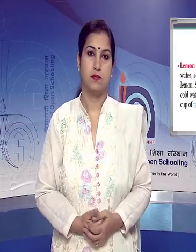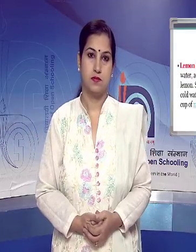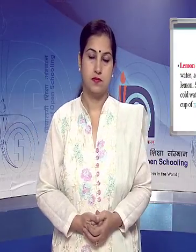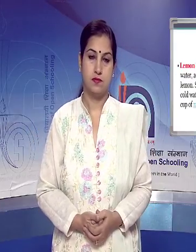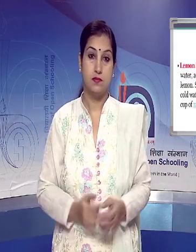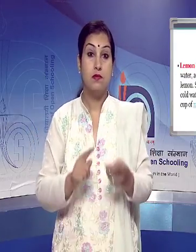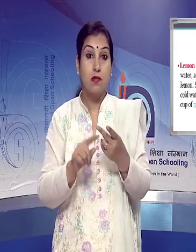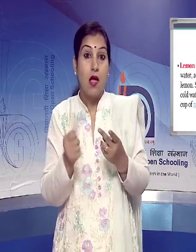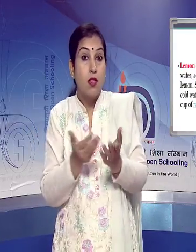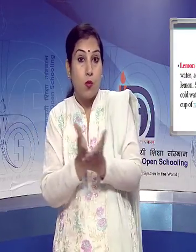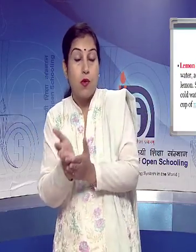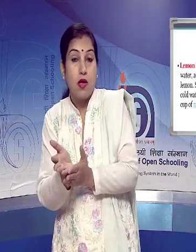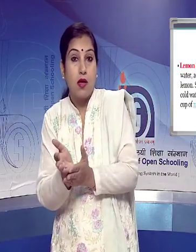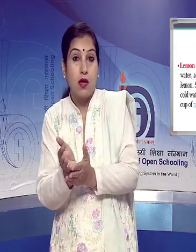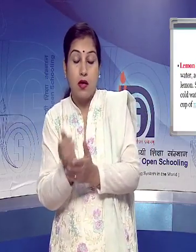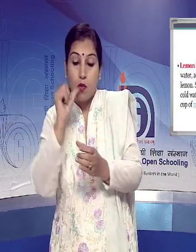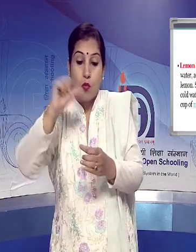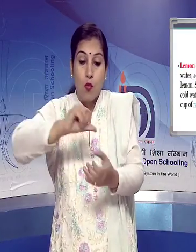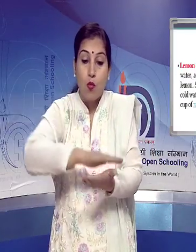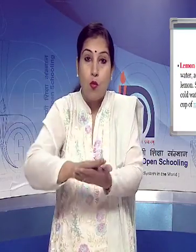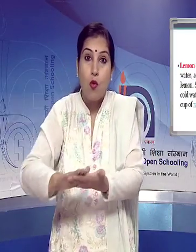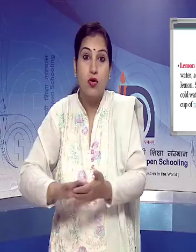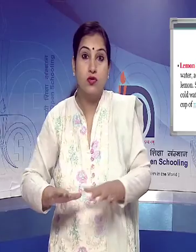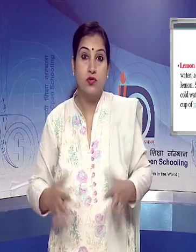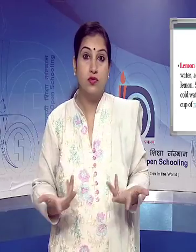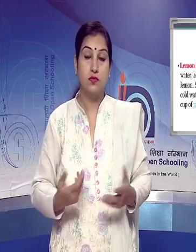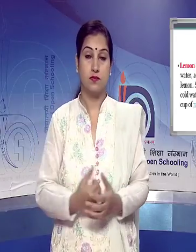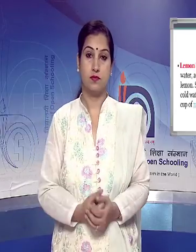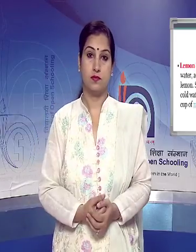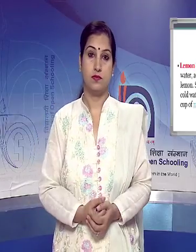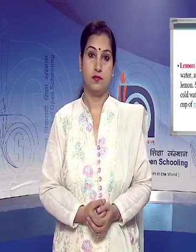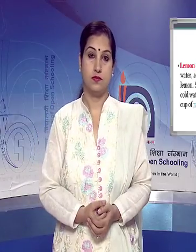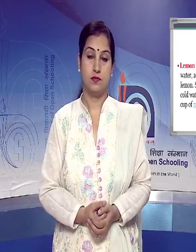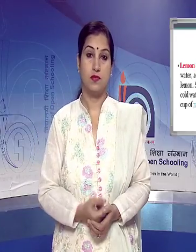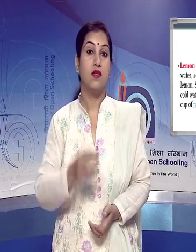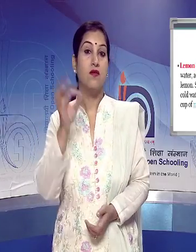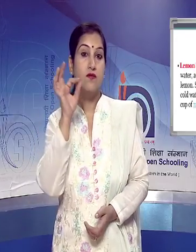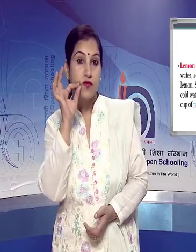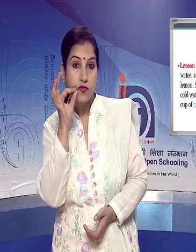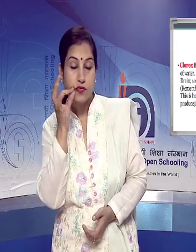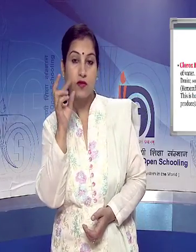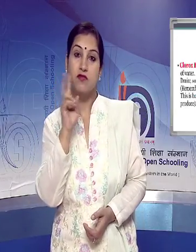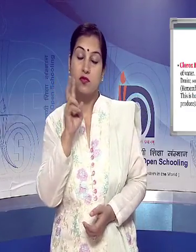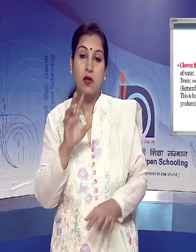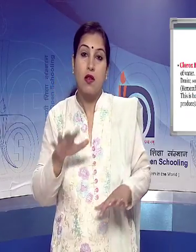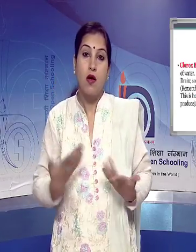Another method of washing pests out of vegetables and fruits is Clorox